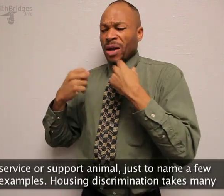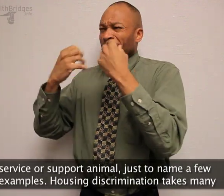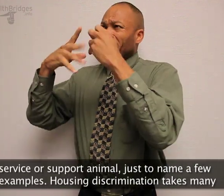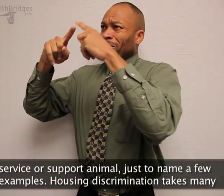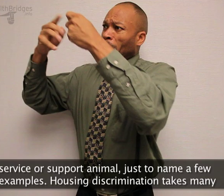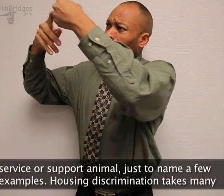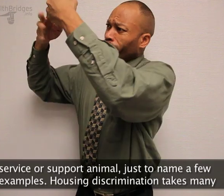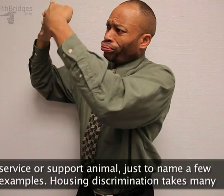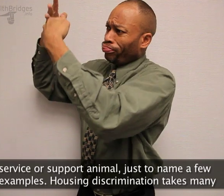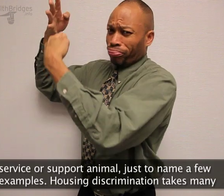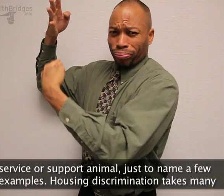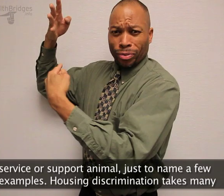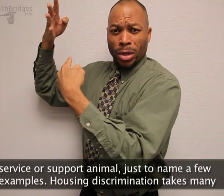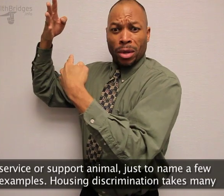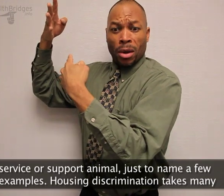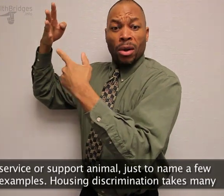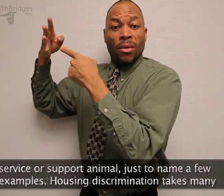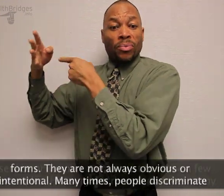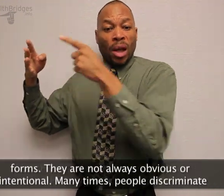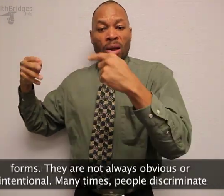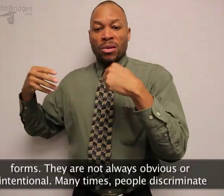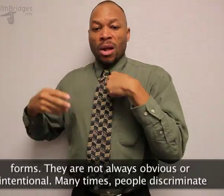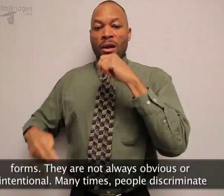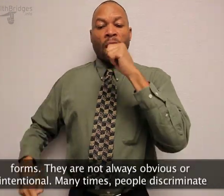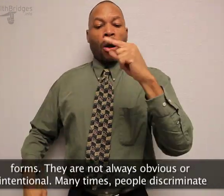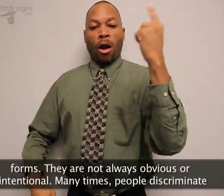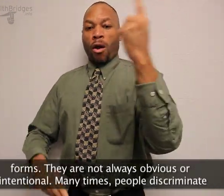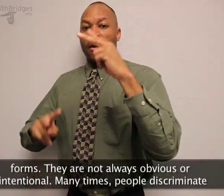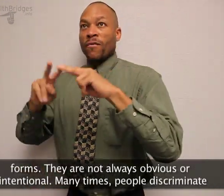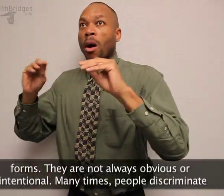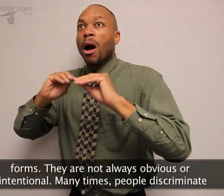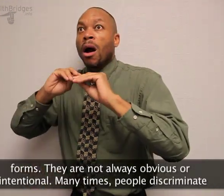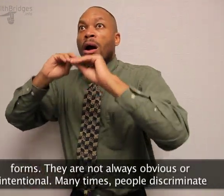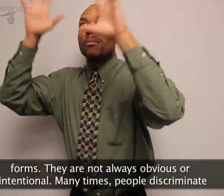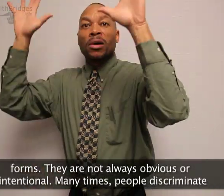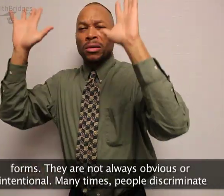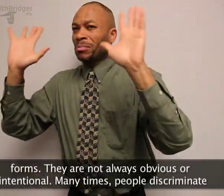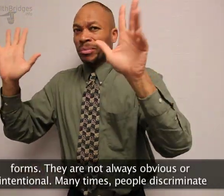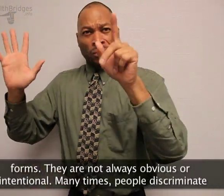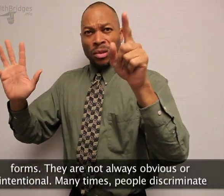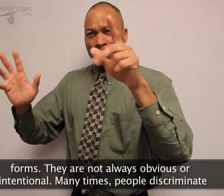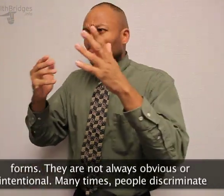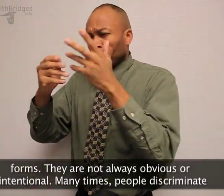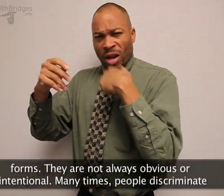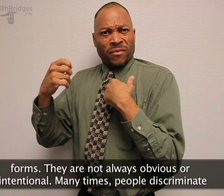Housing discrimination takes many forms. They are not always obvious or intentional.